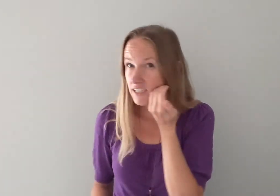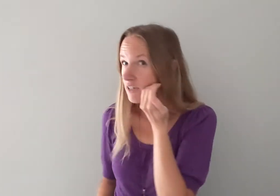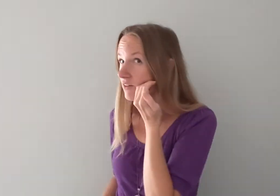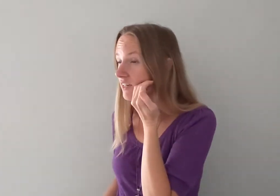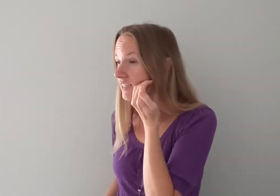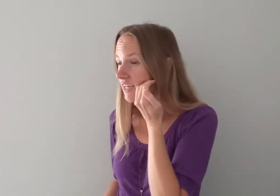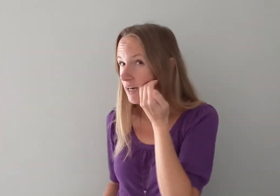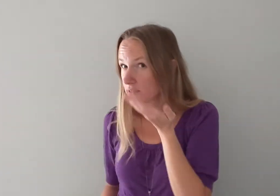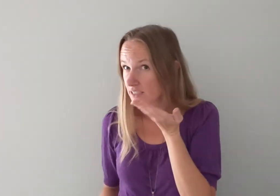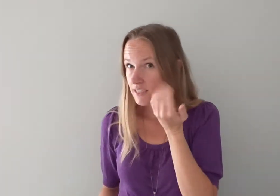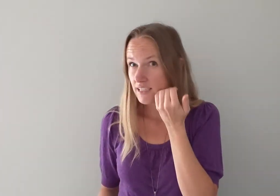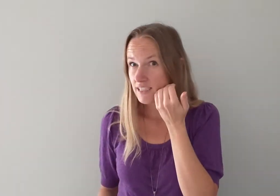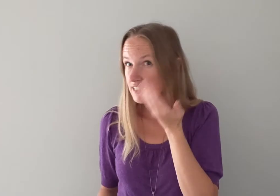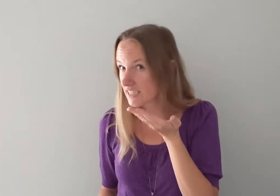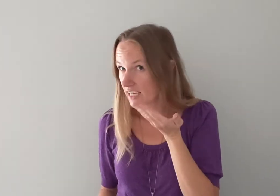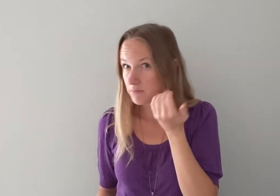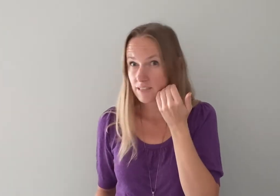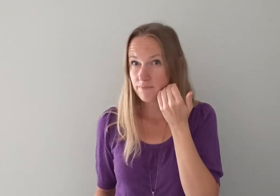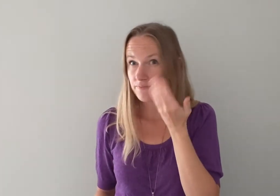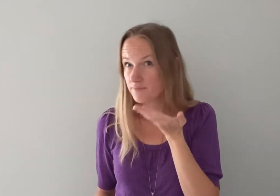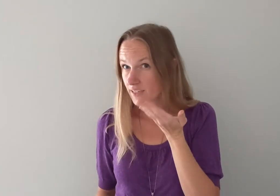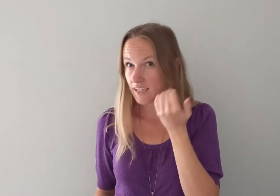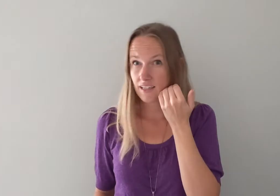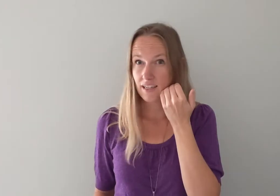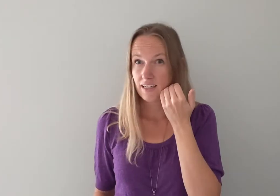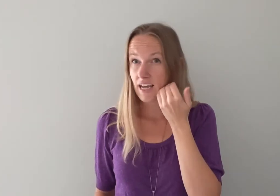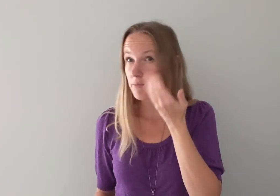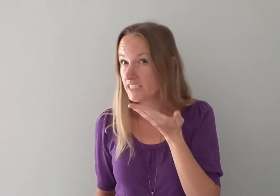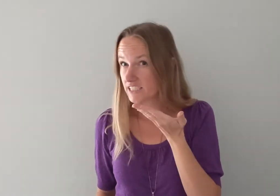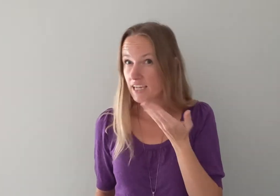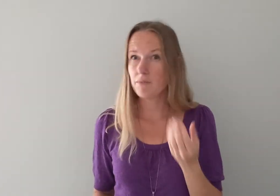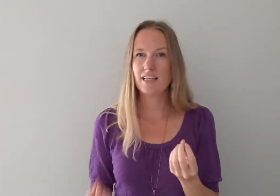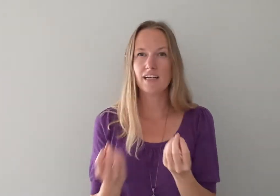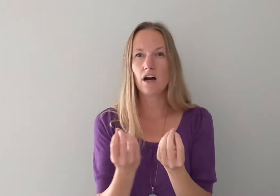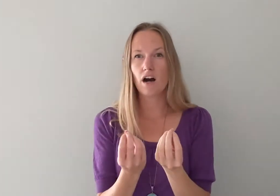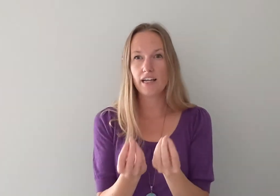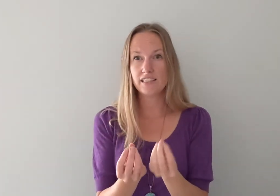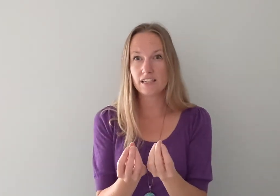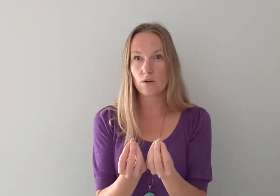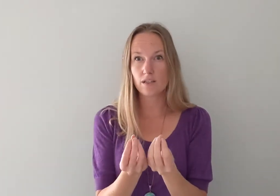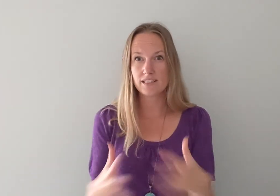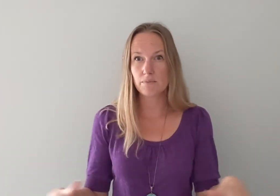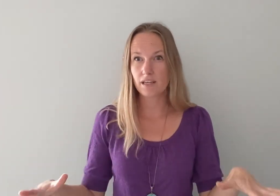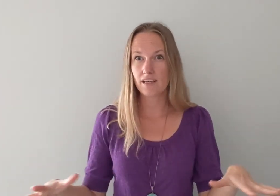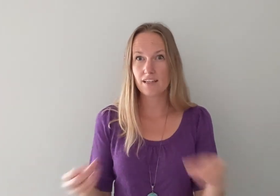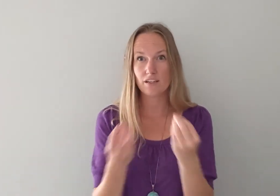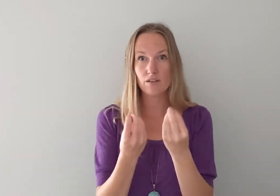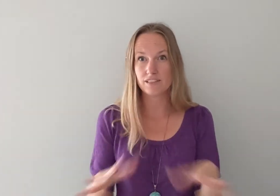here with your hand cupped. Shamed. Okay? Now my shame, and then gone. It's like you're holding something and then you lose